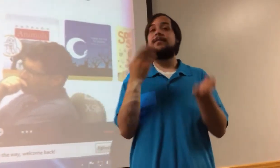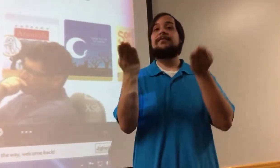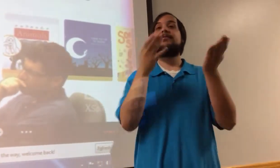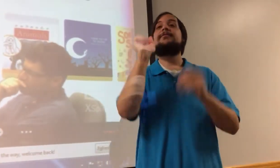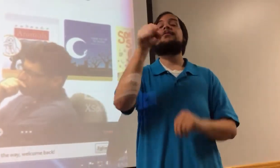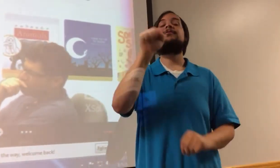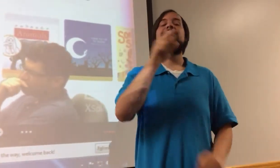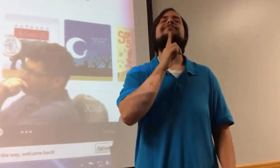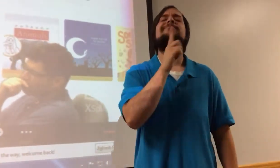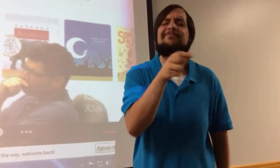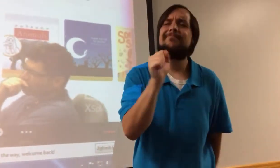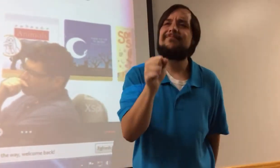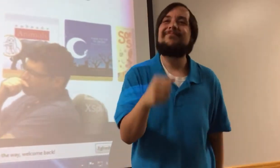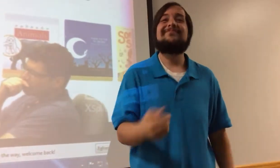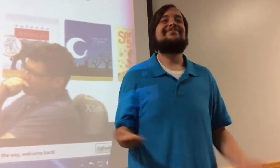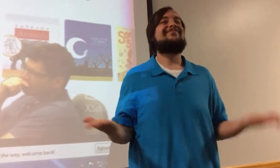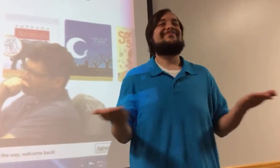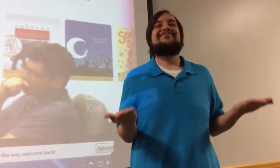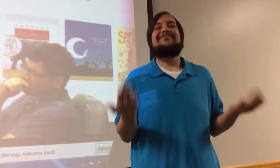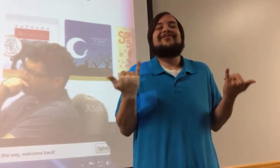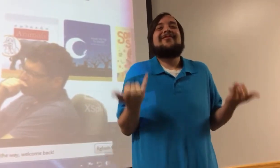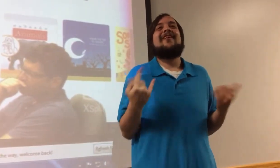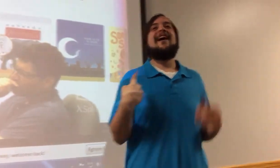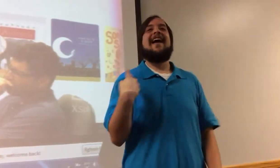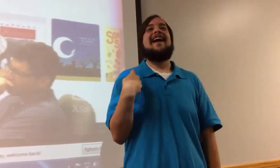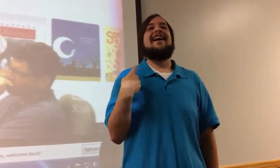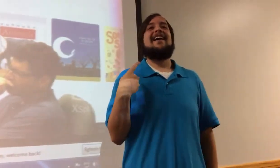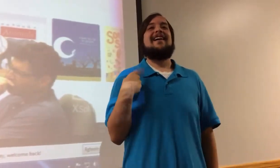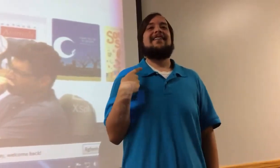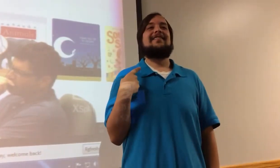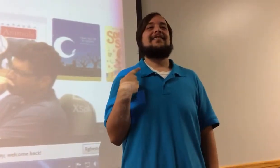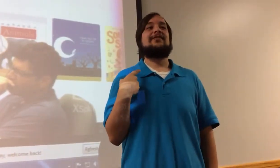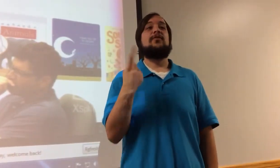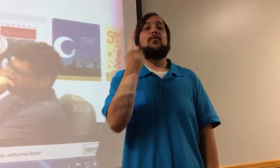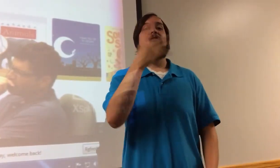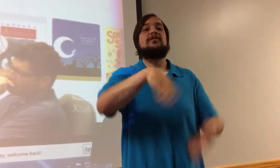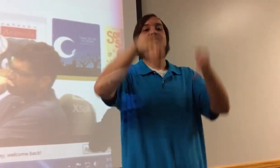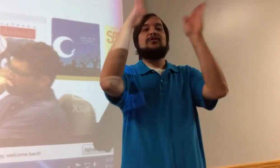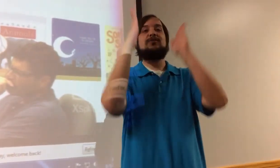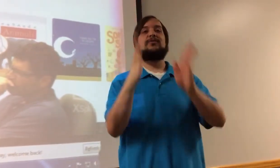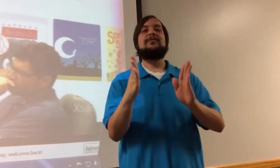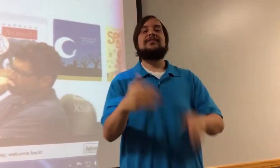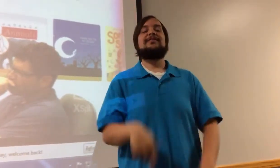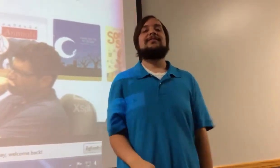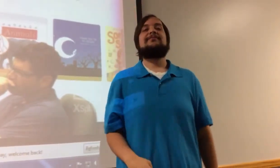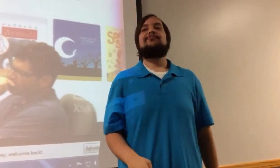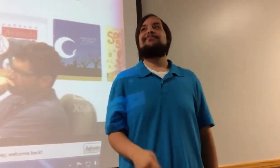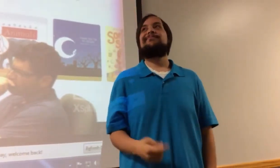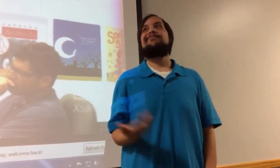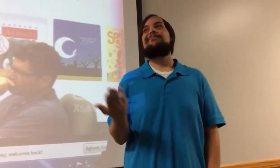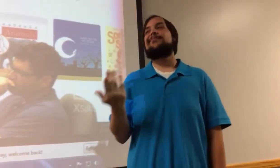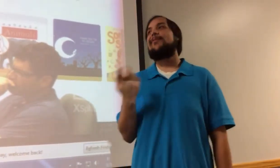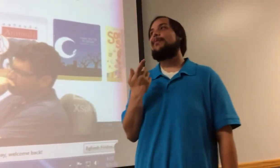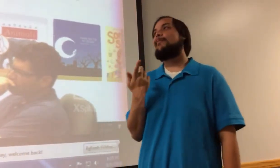Sure. Currently, we do not. We only have one student who is